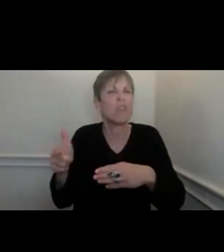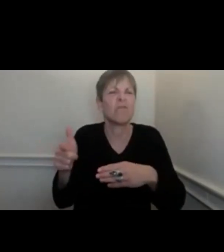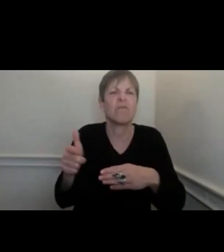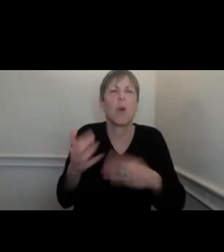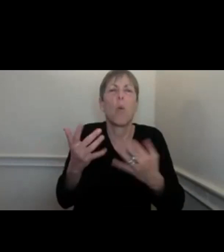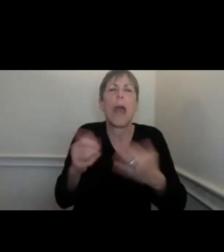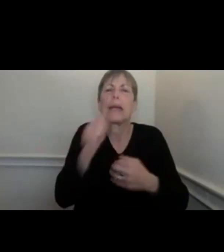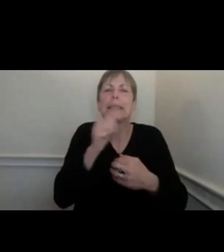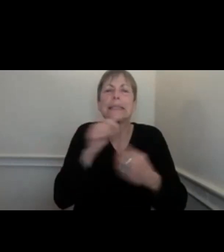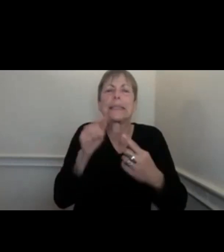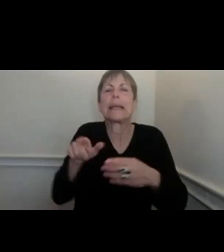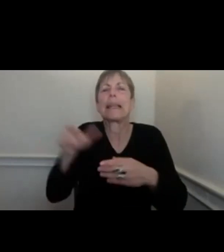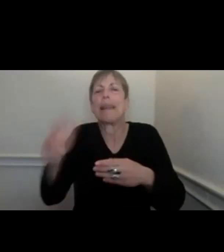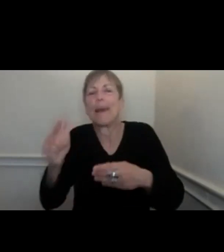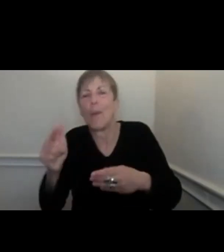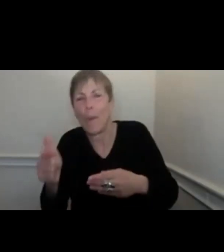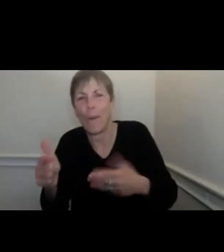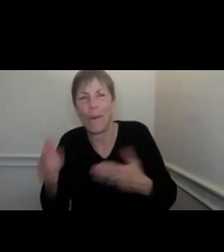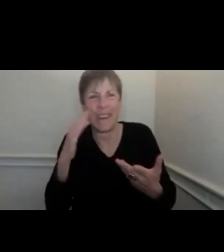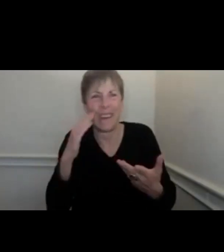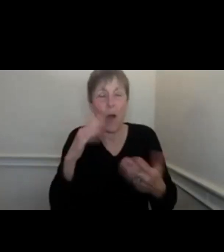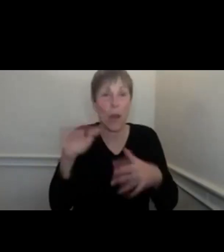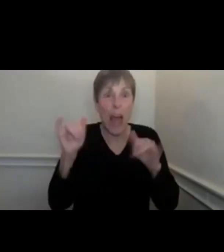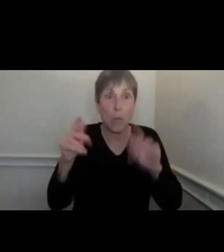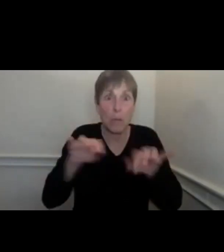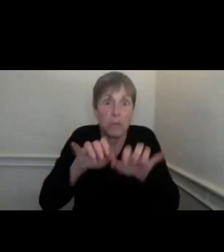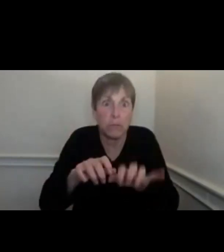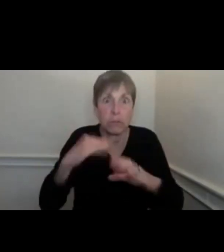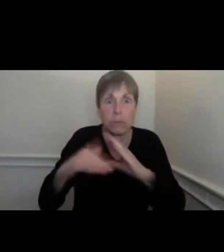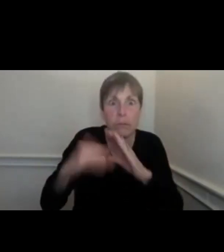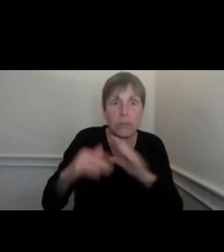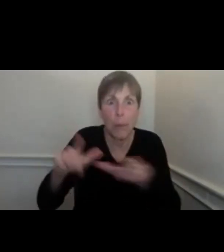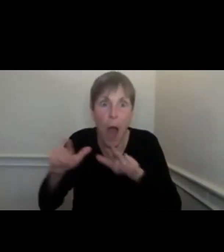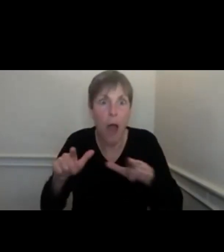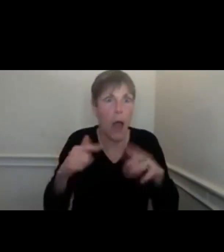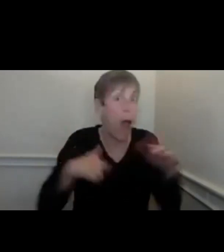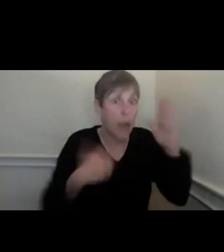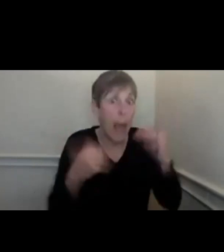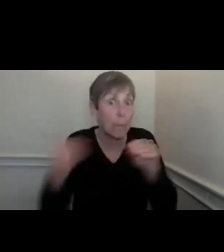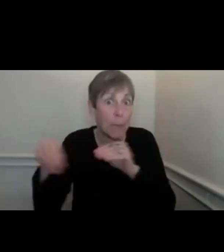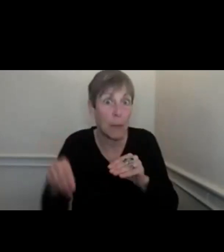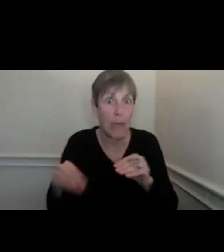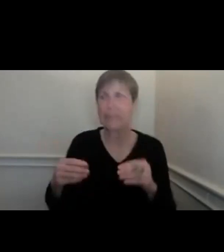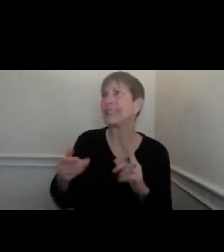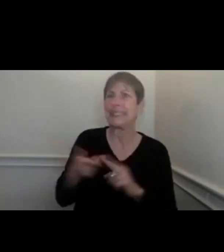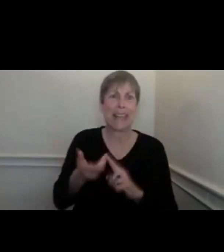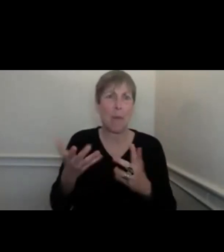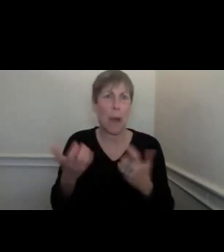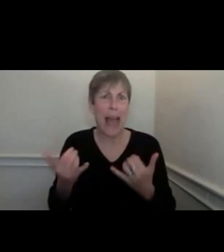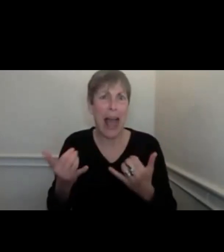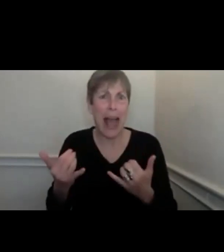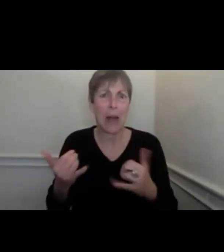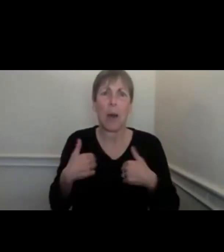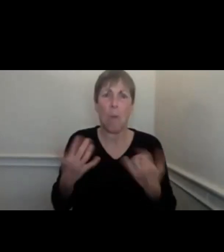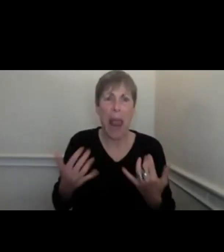media to actually hold off. If you're planting at the proper time, it's going to feel like you are just